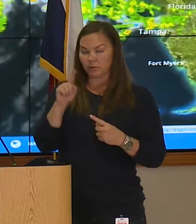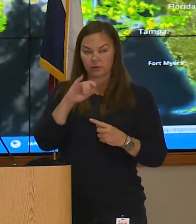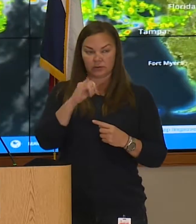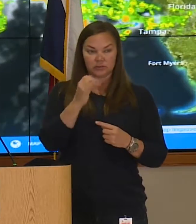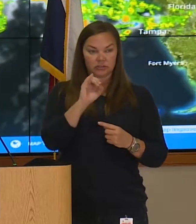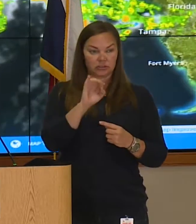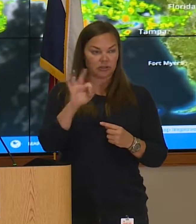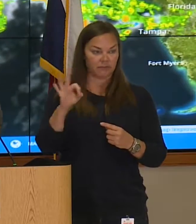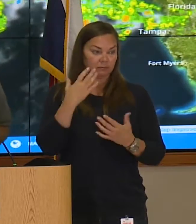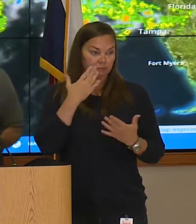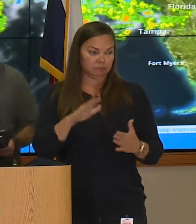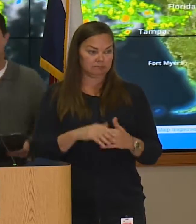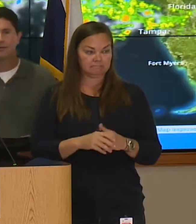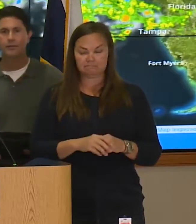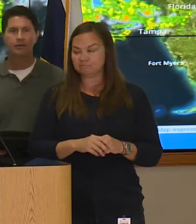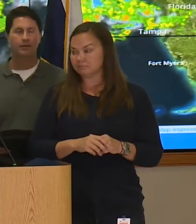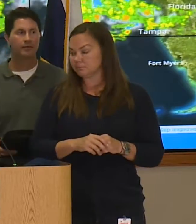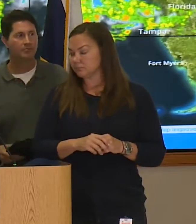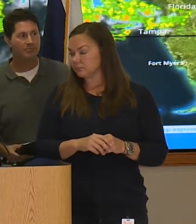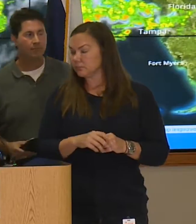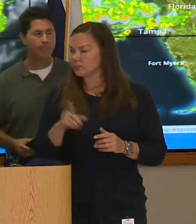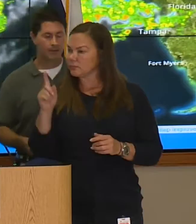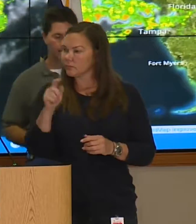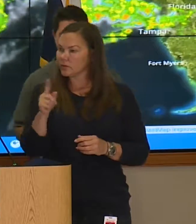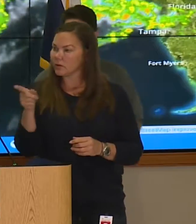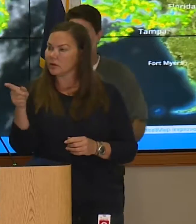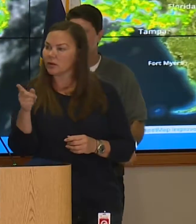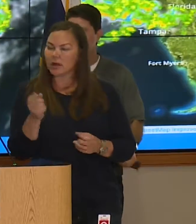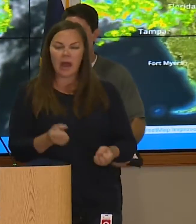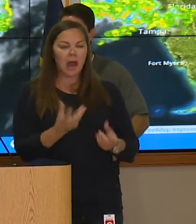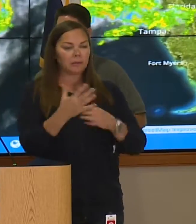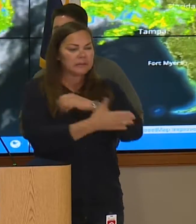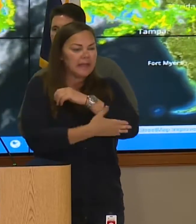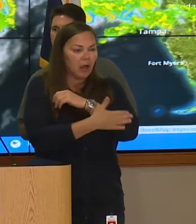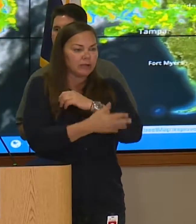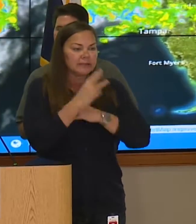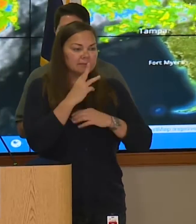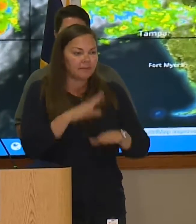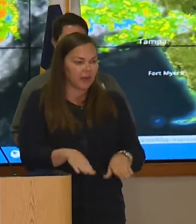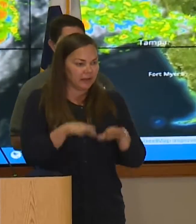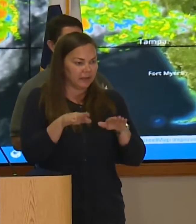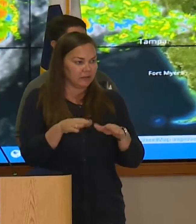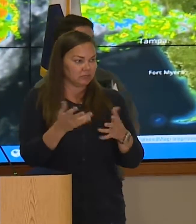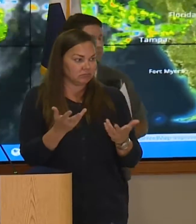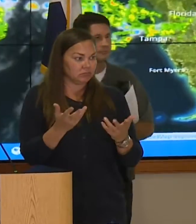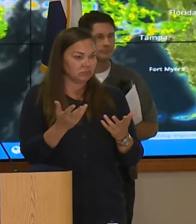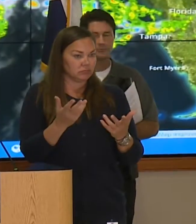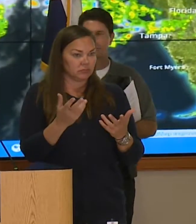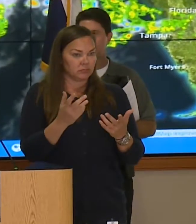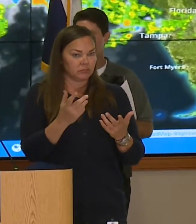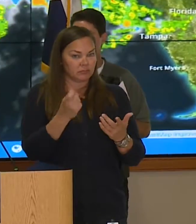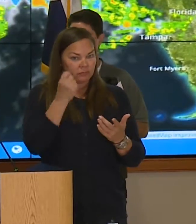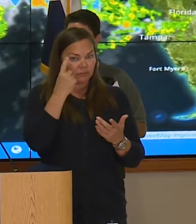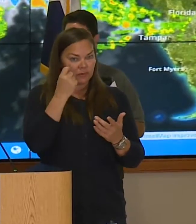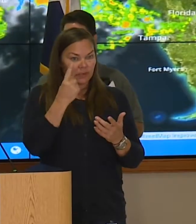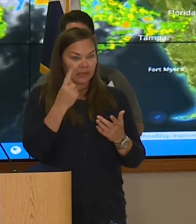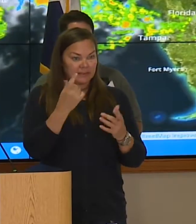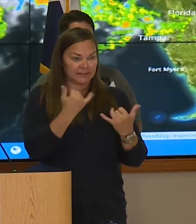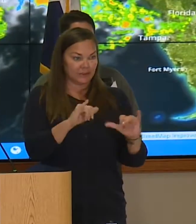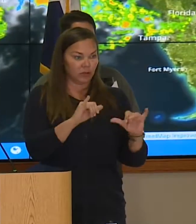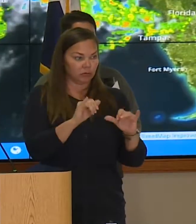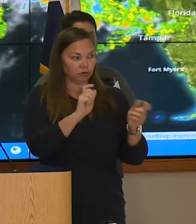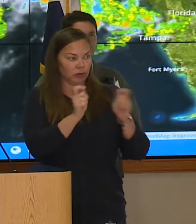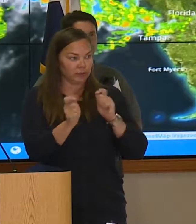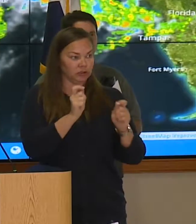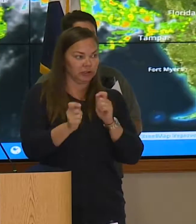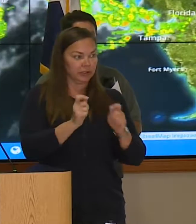Jeff. I don't know. What was the question? How much of the county is flooded? Do you have I realize it's a moving target, but do